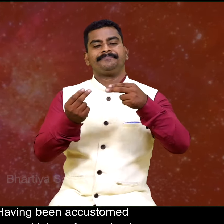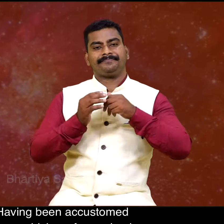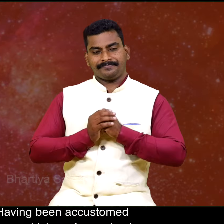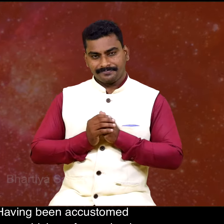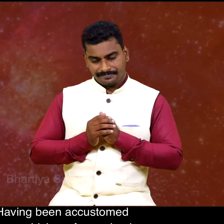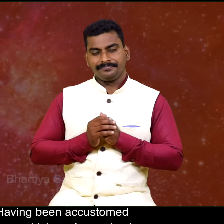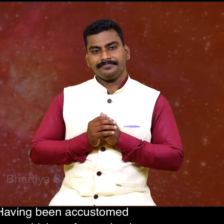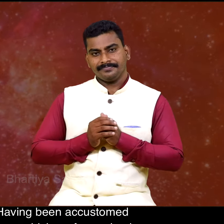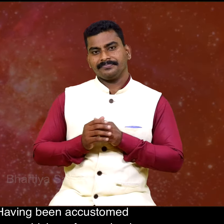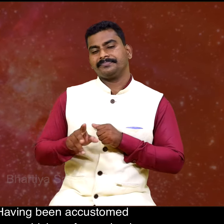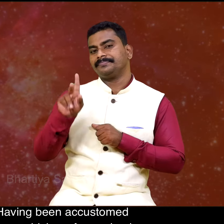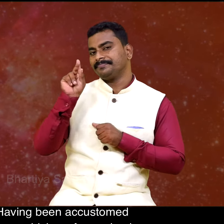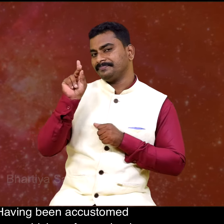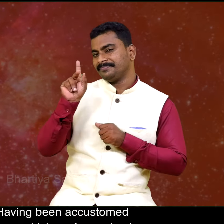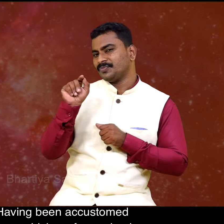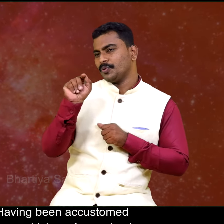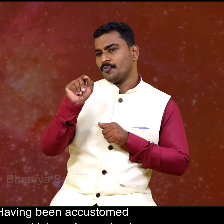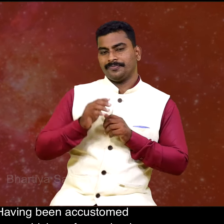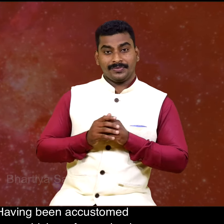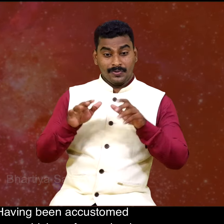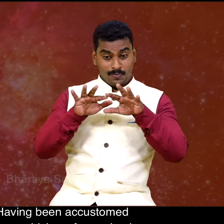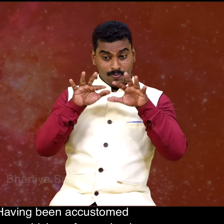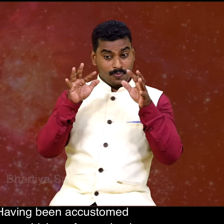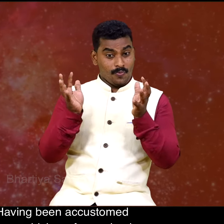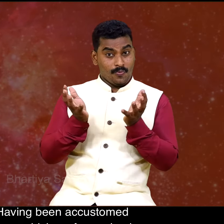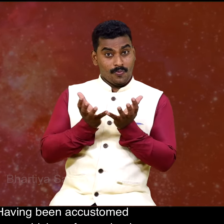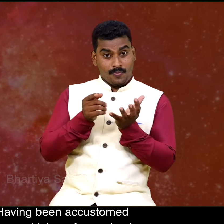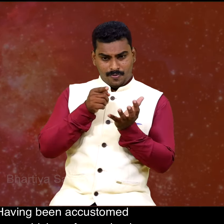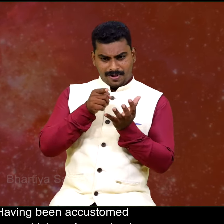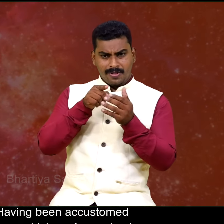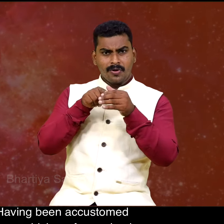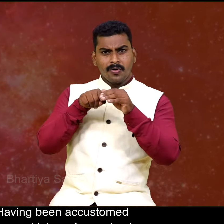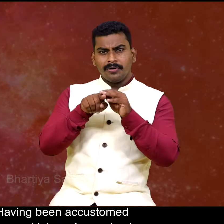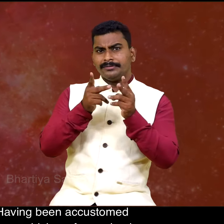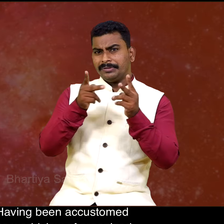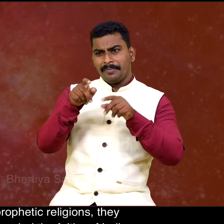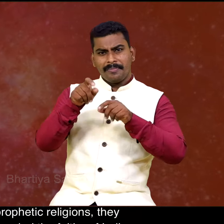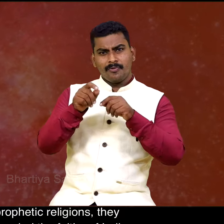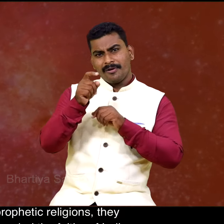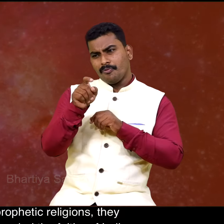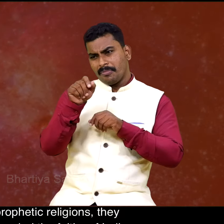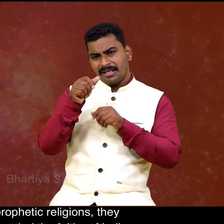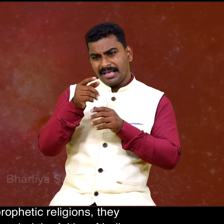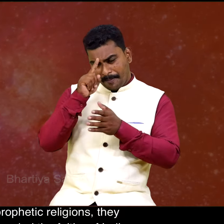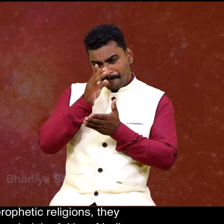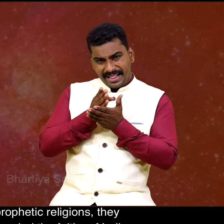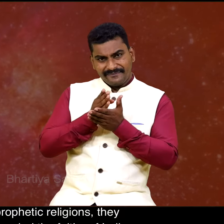having been accustomed to the worldview of organized prophetic religions,